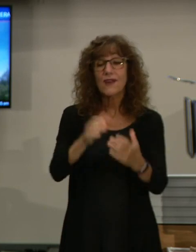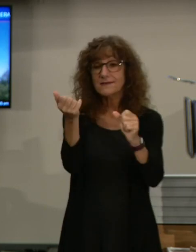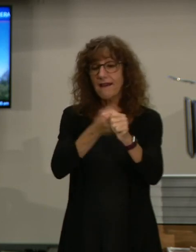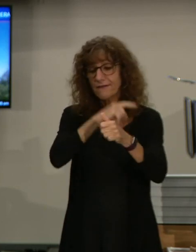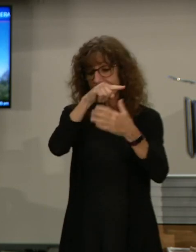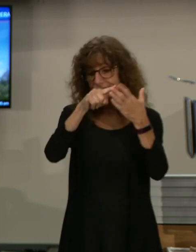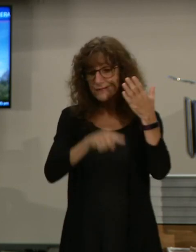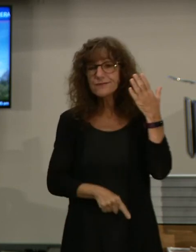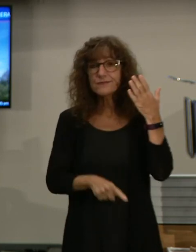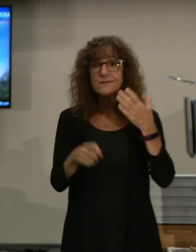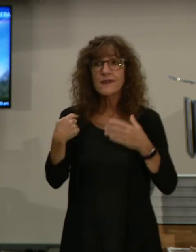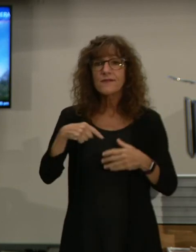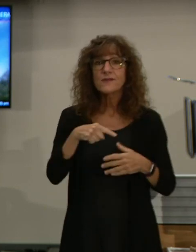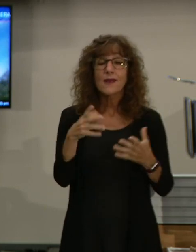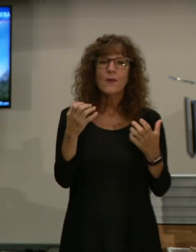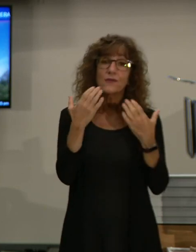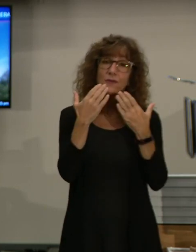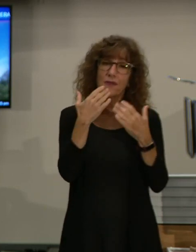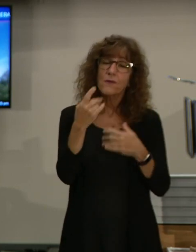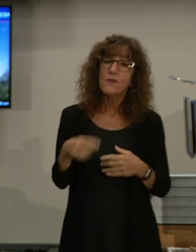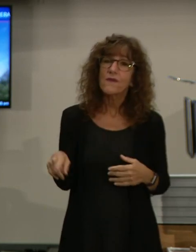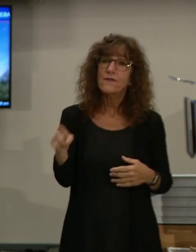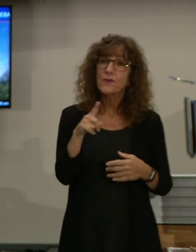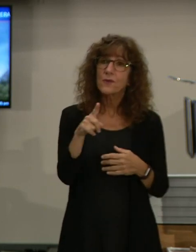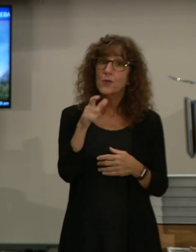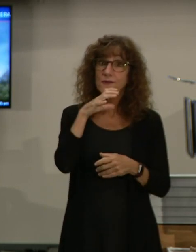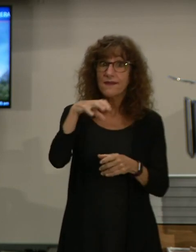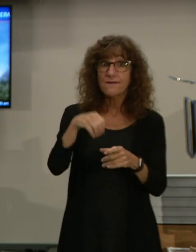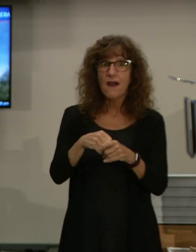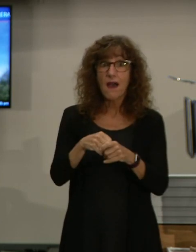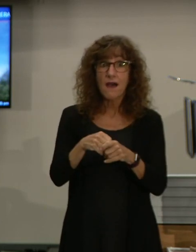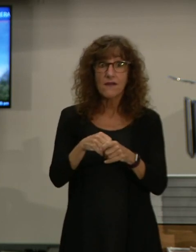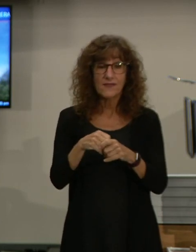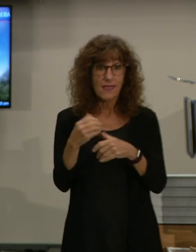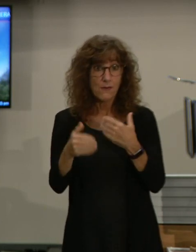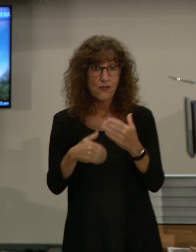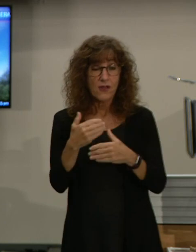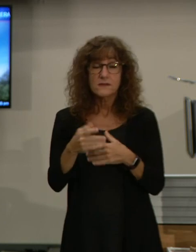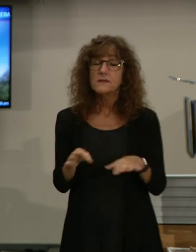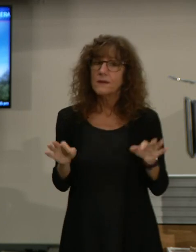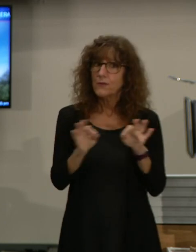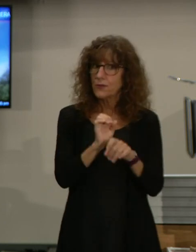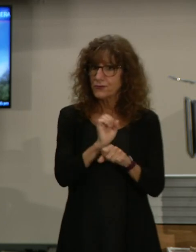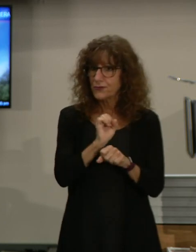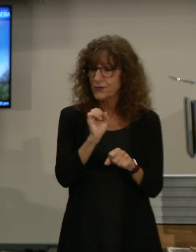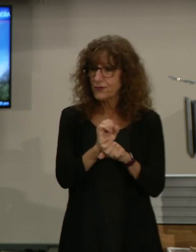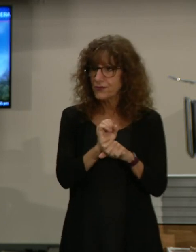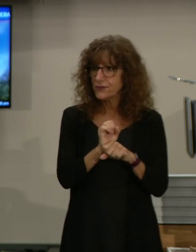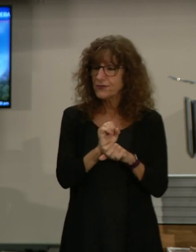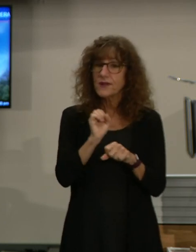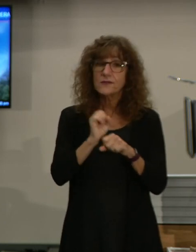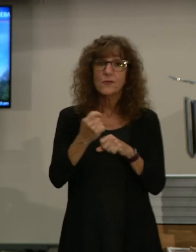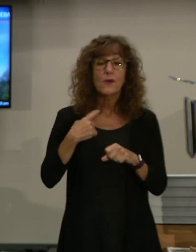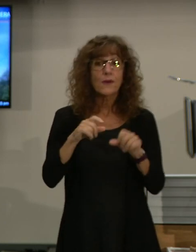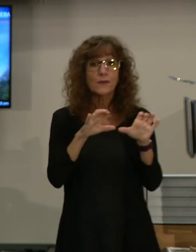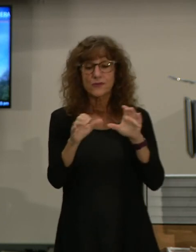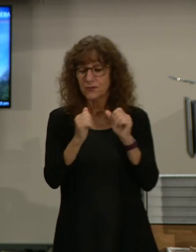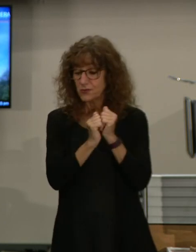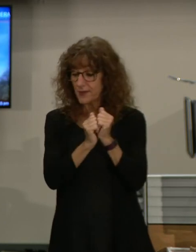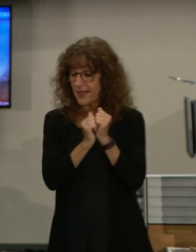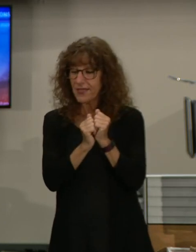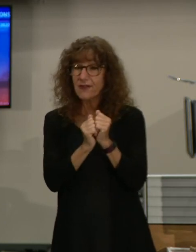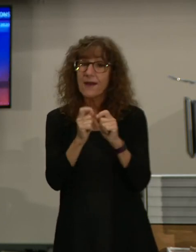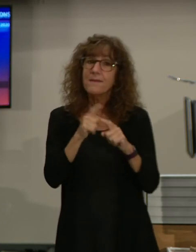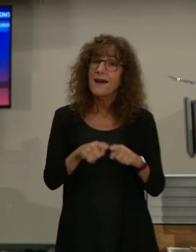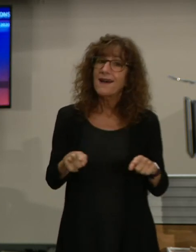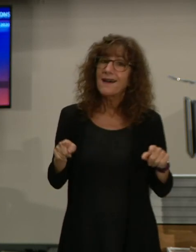those issues. And I want to thank everyone who has engaged us in this process. This is important work. It is work that we will do together. But the